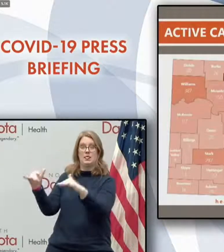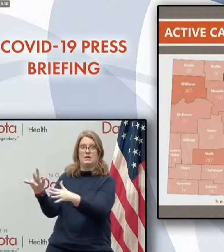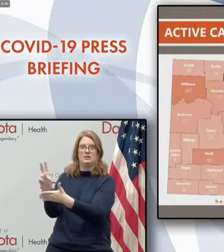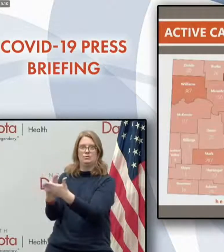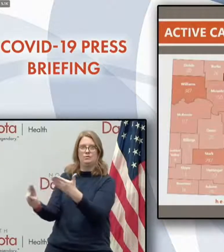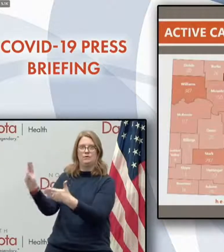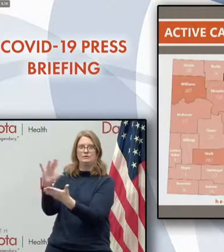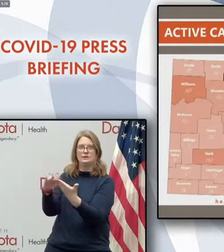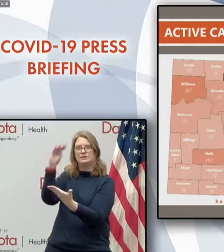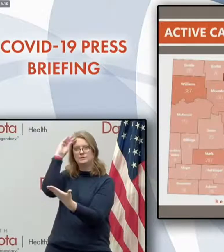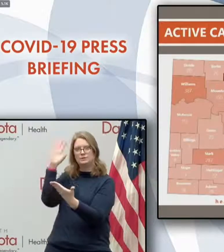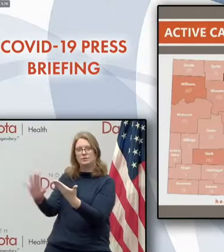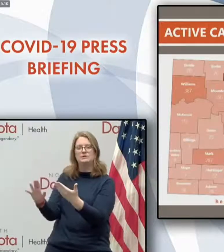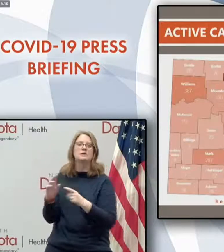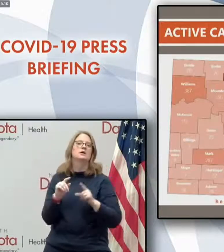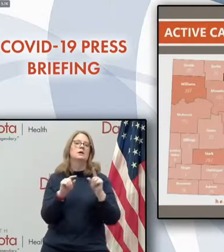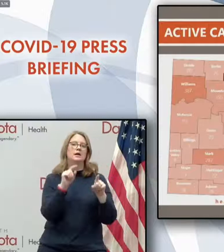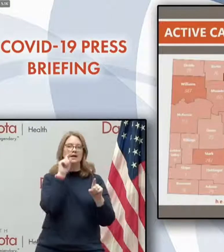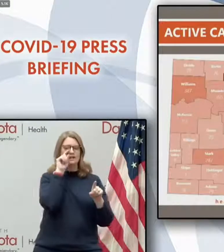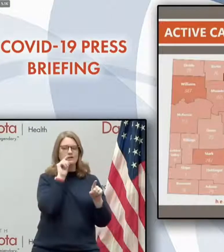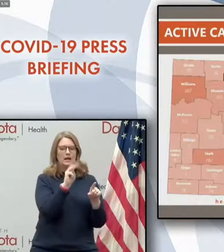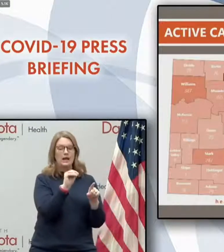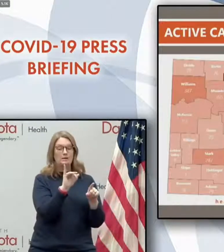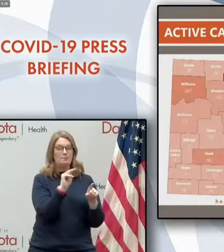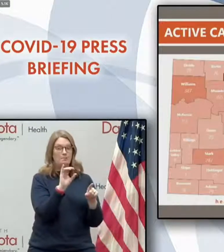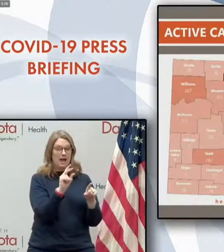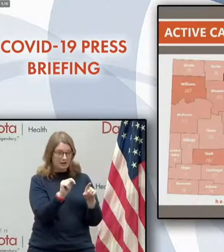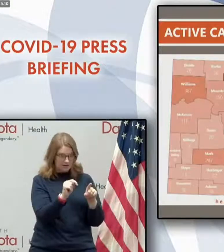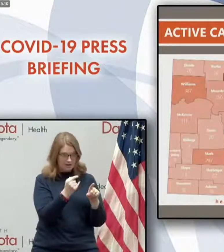in. Minot escaped heavy